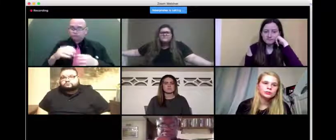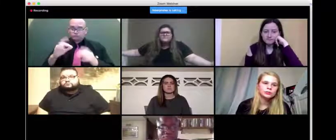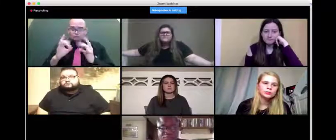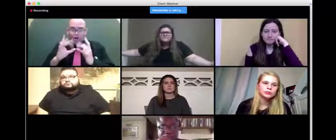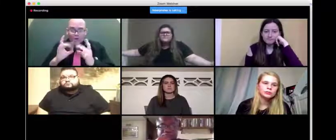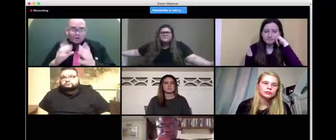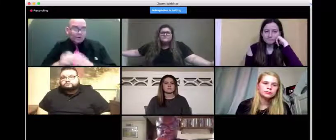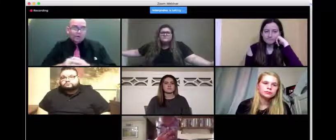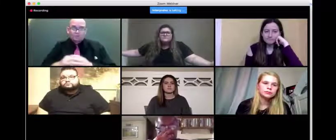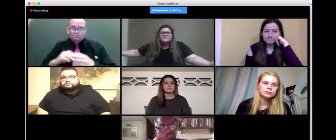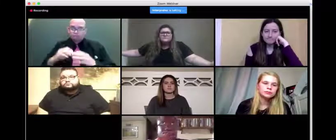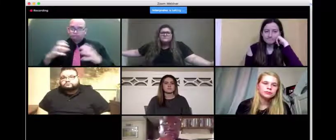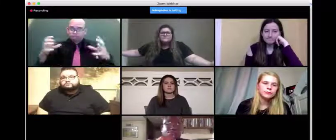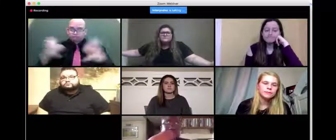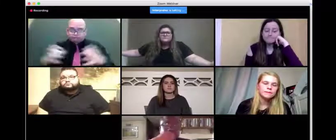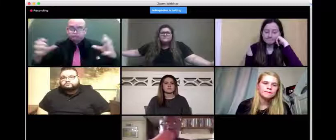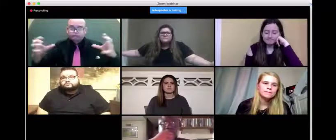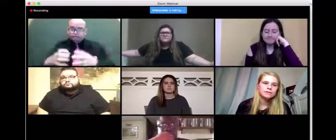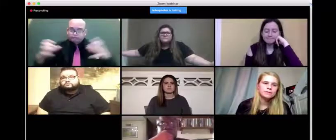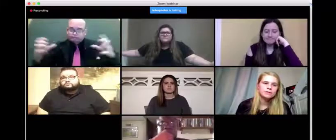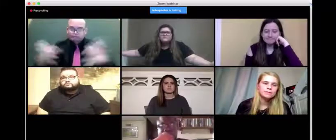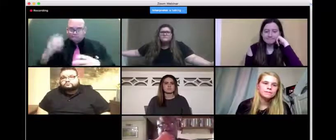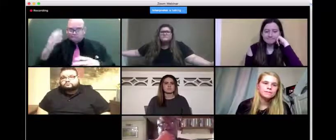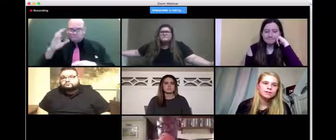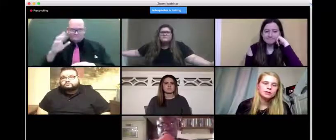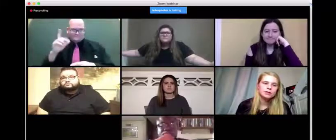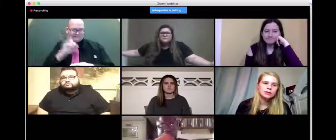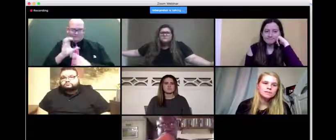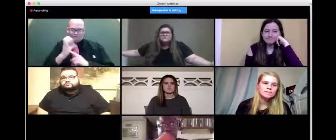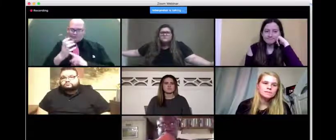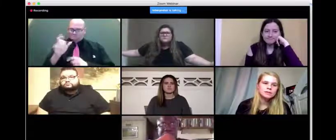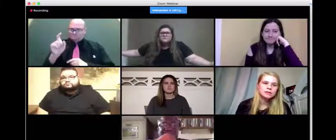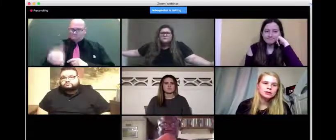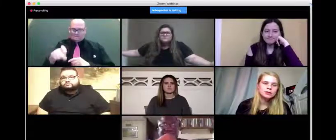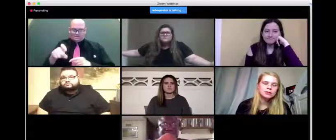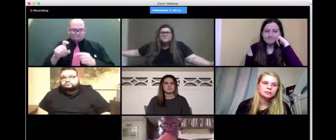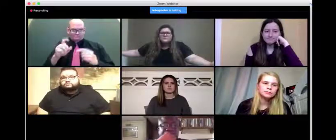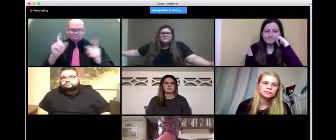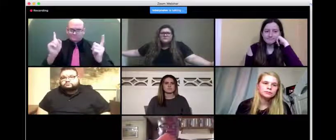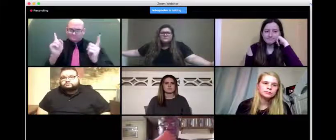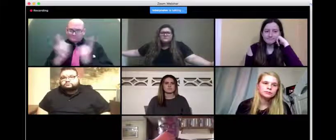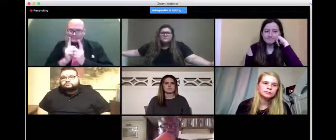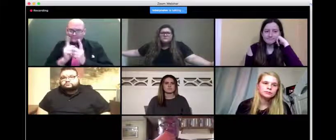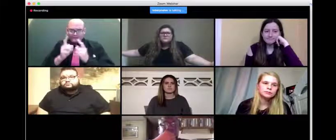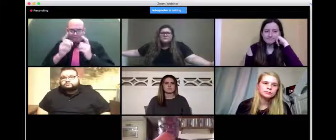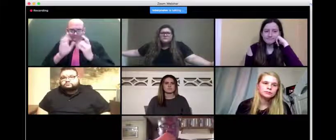was a part of deaf culture to meet up face to face and have these conversations. But with